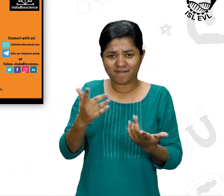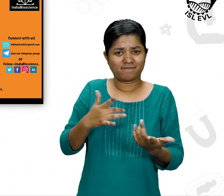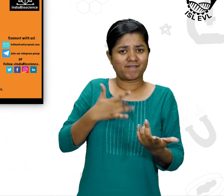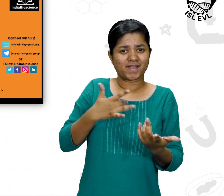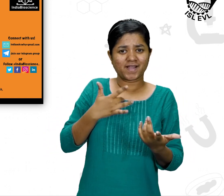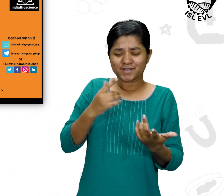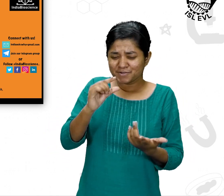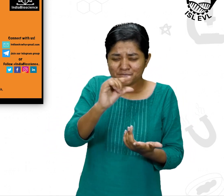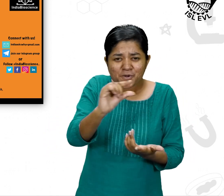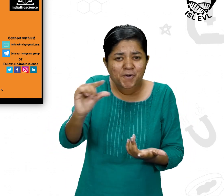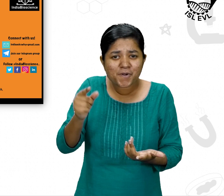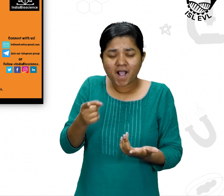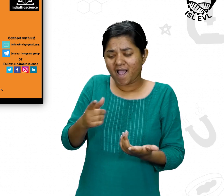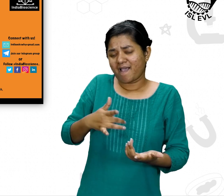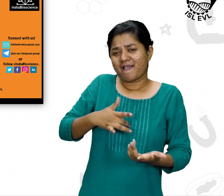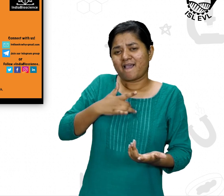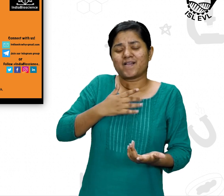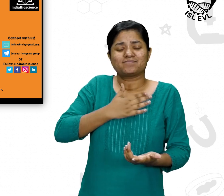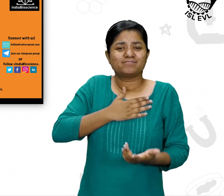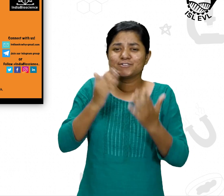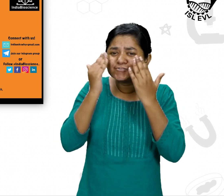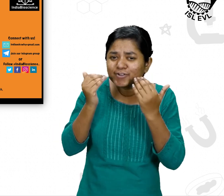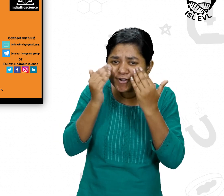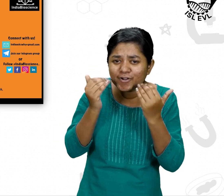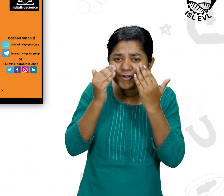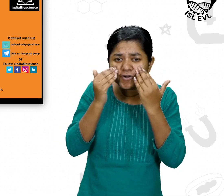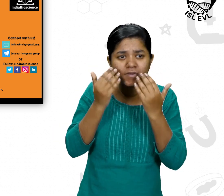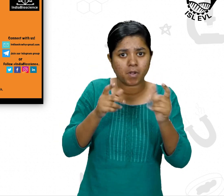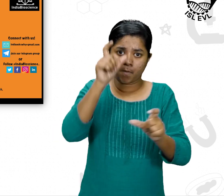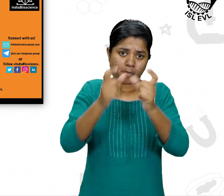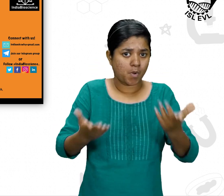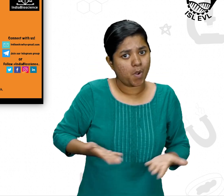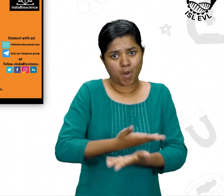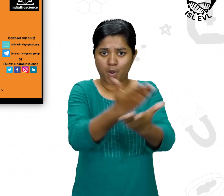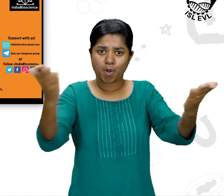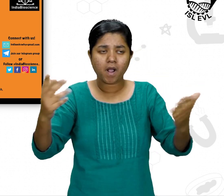ever wondered why we find babies cute?